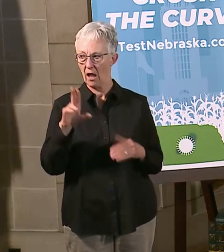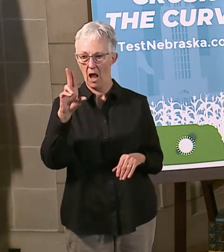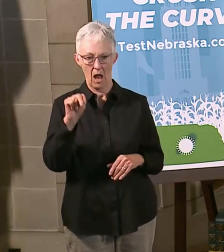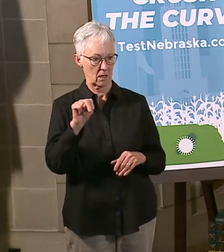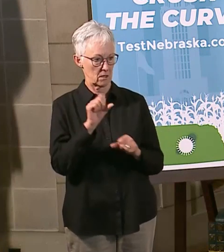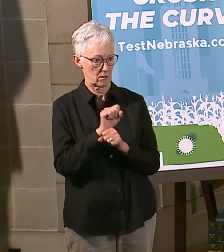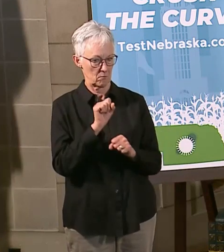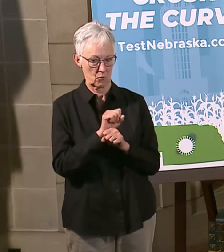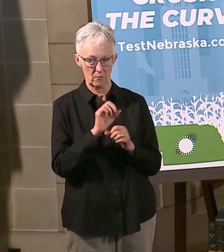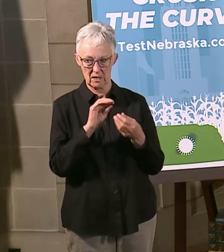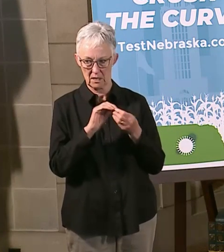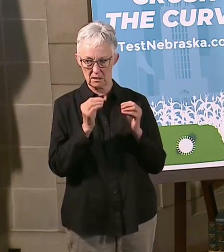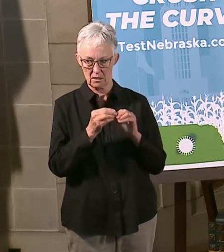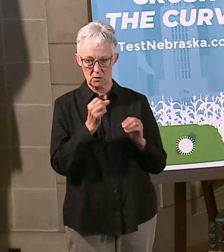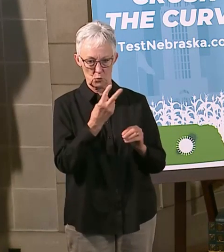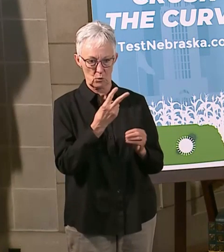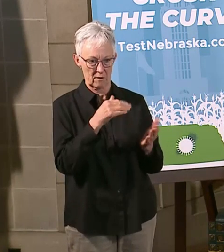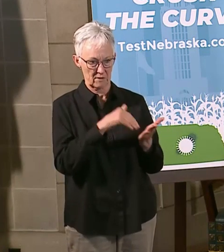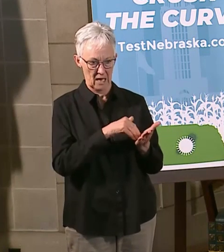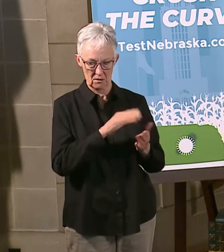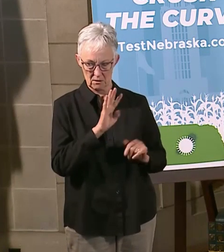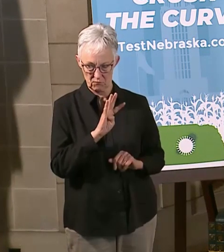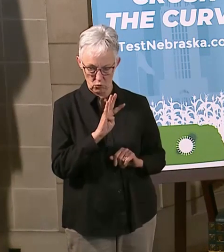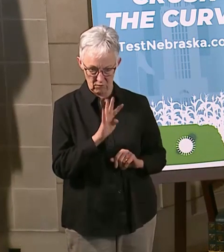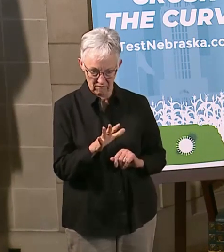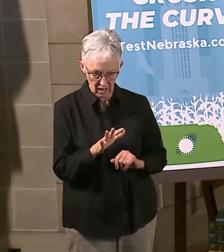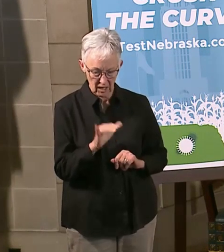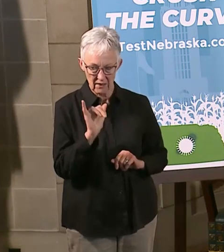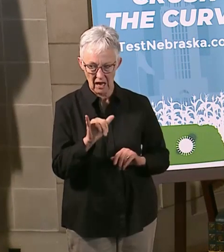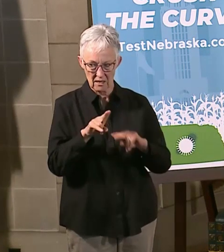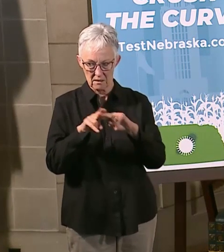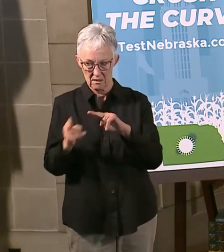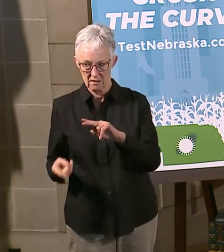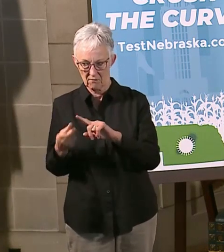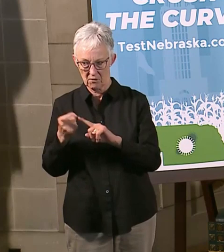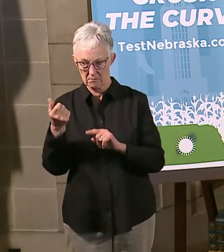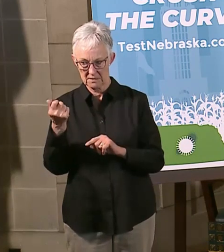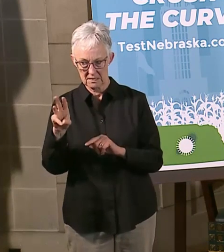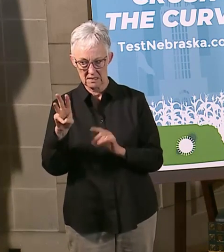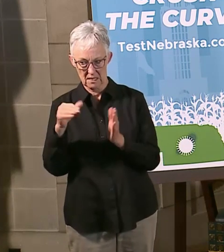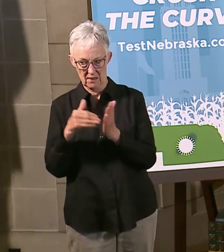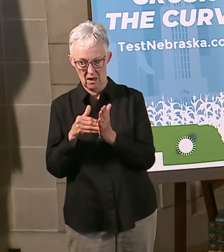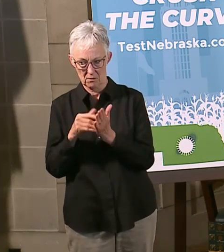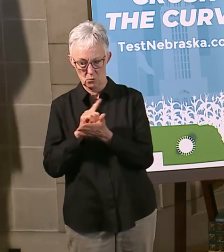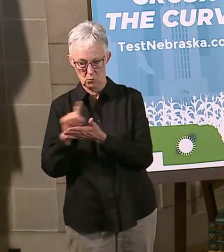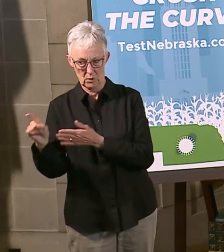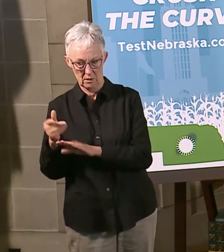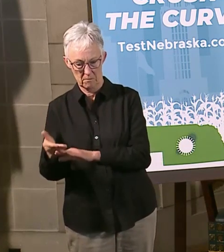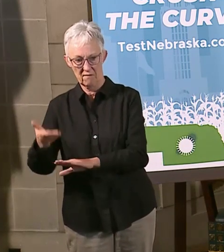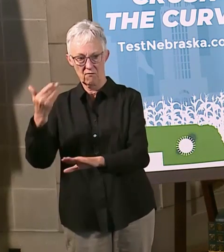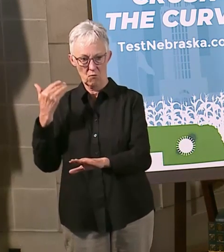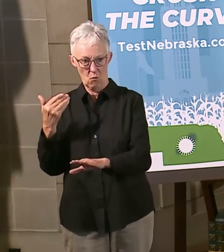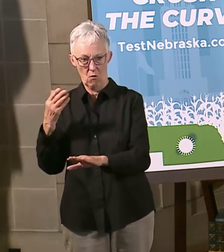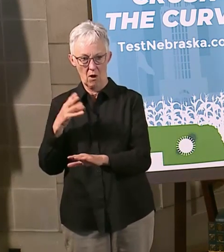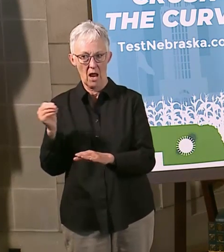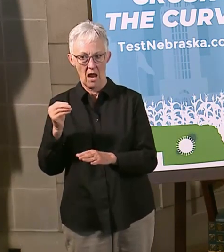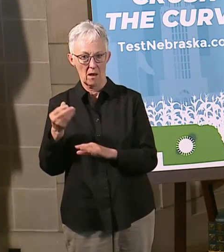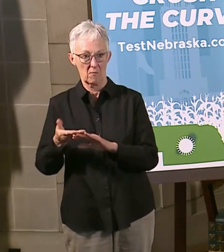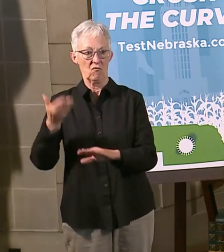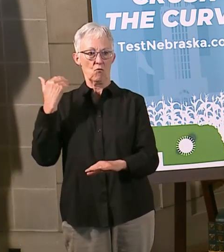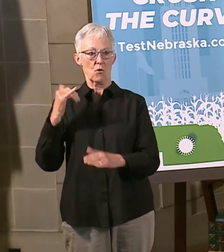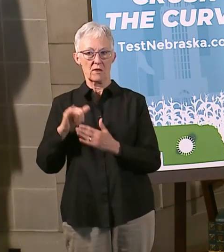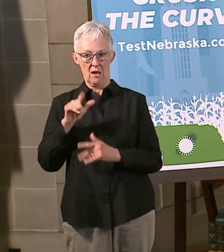are at 12,045. So that is down from the 16,000 the previous week, and certainly down from the high we had at